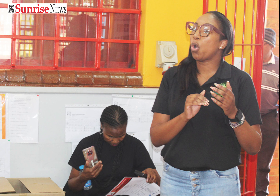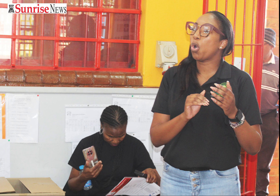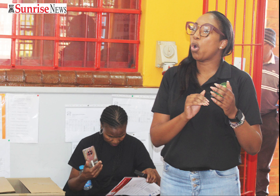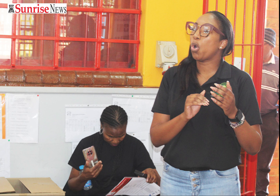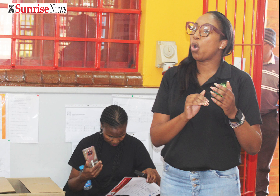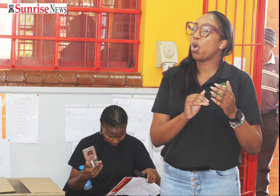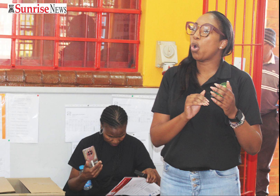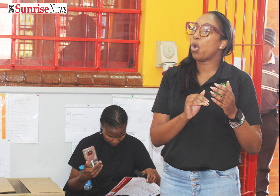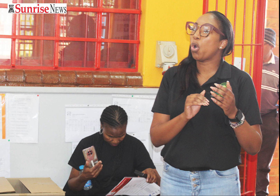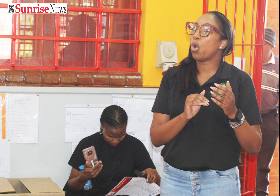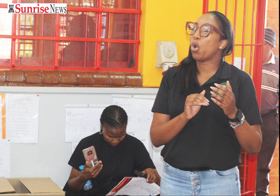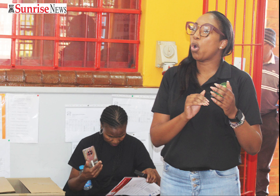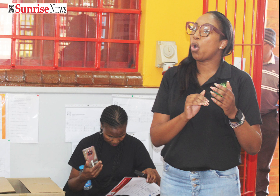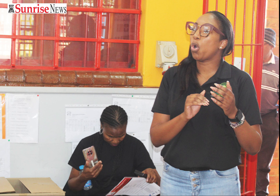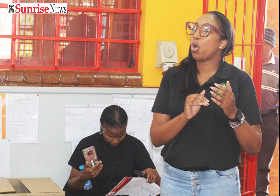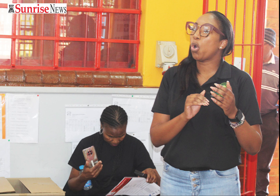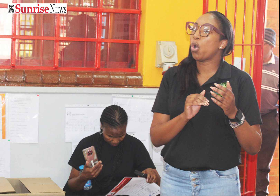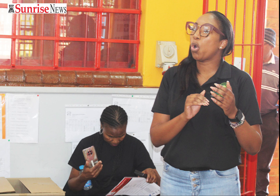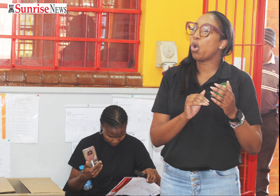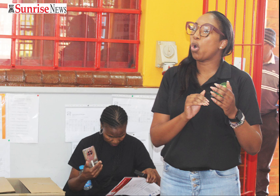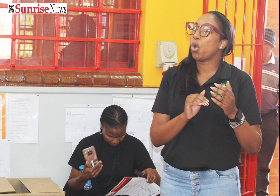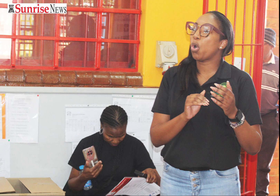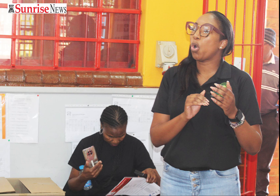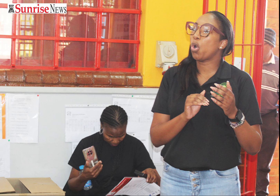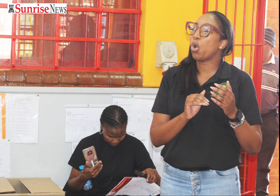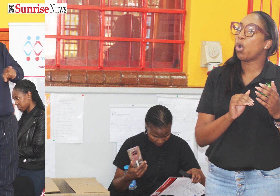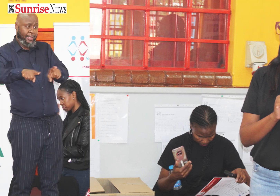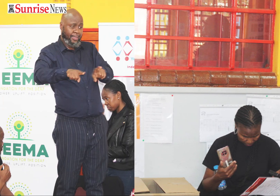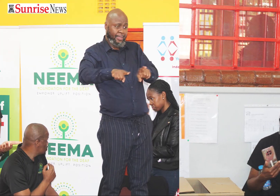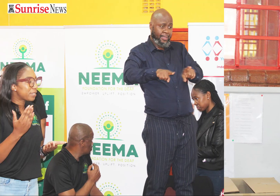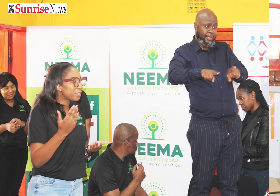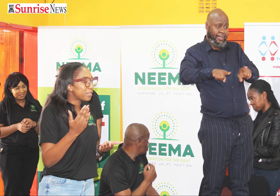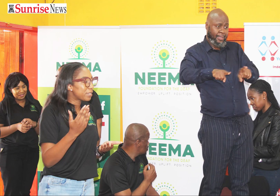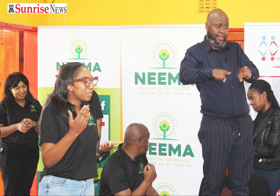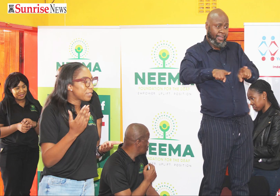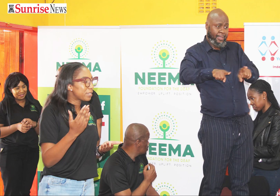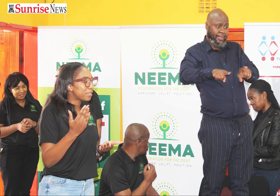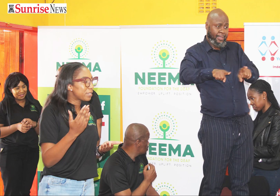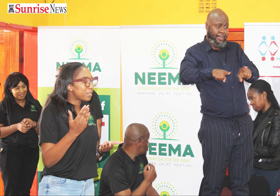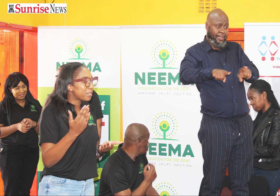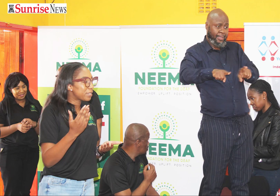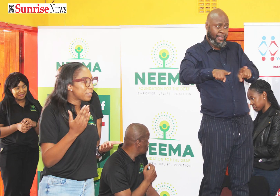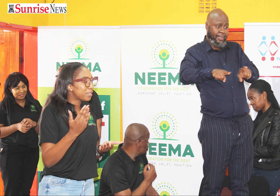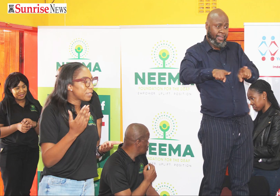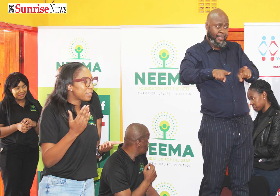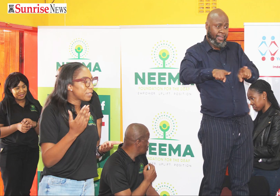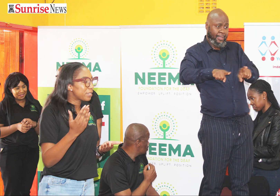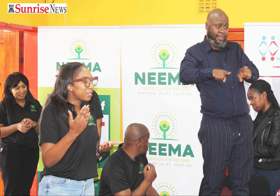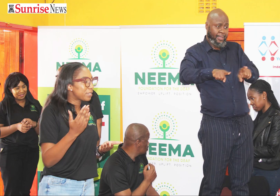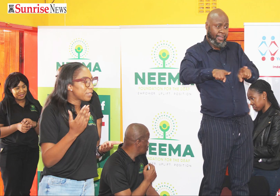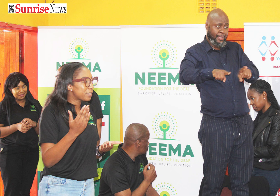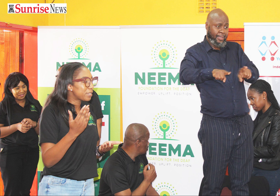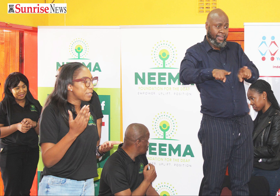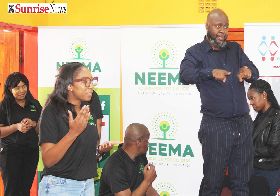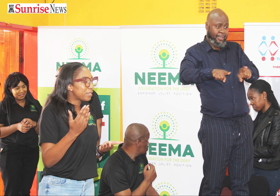include the POPI Act, and include all the privacy clauses that we need to include on them. To say that when you get there, if they don't have somebody, they